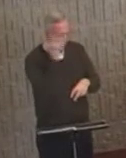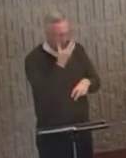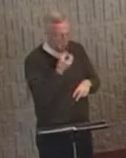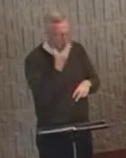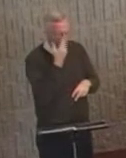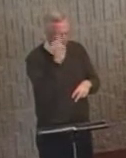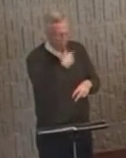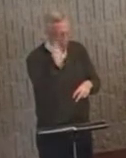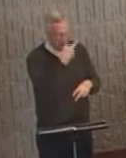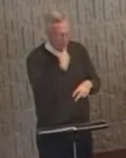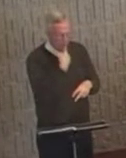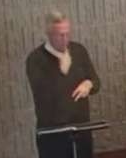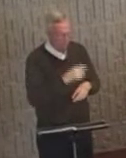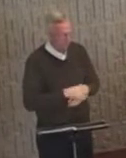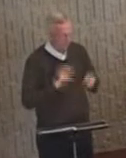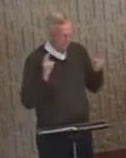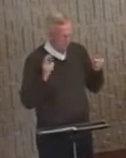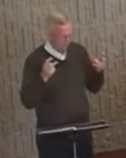anyone know.